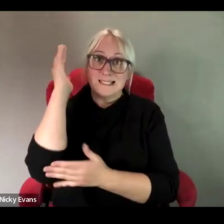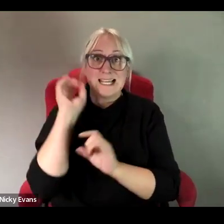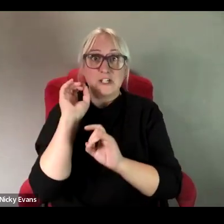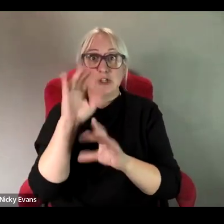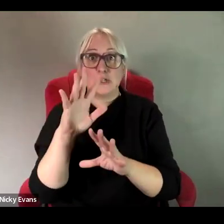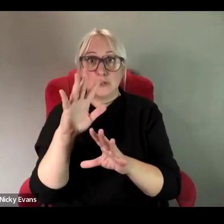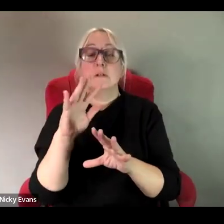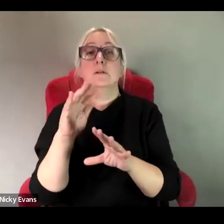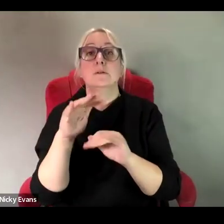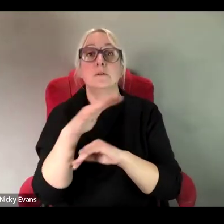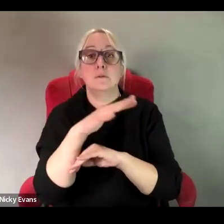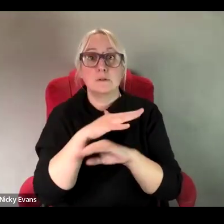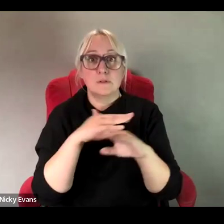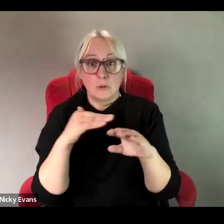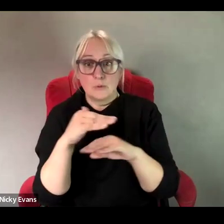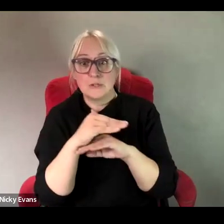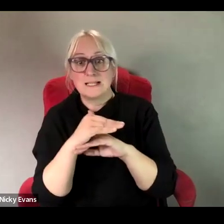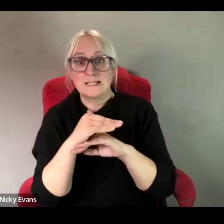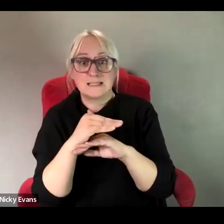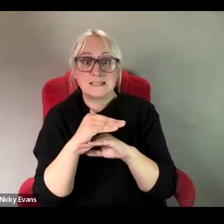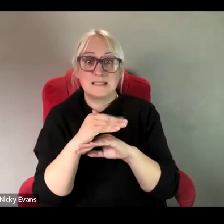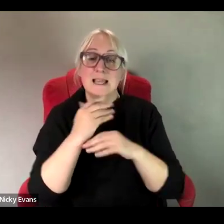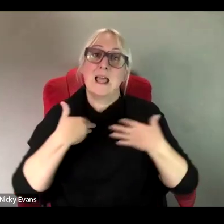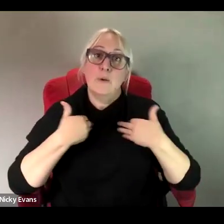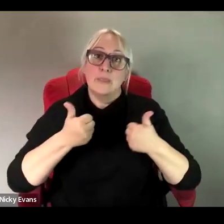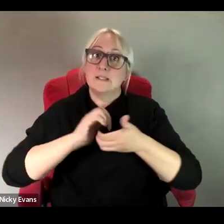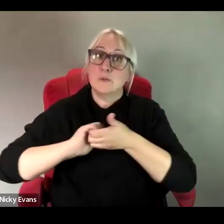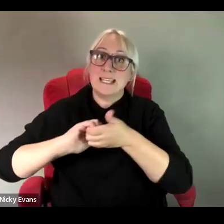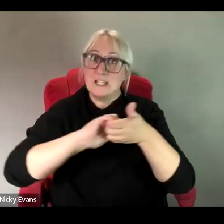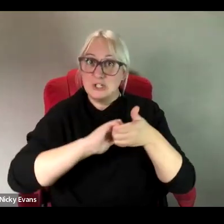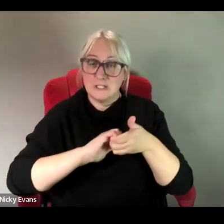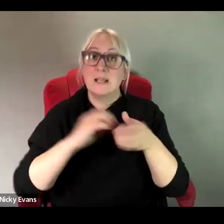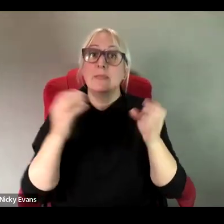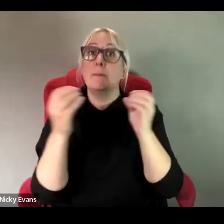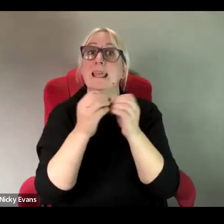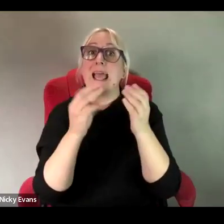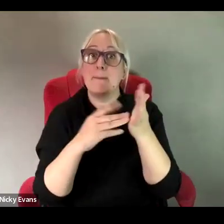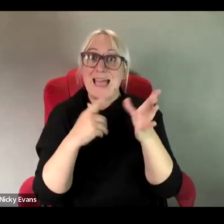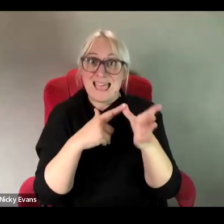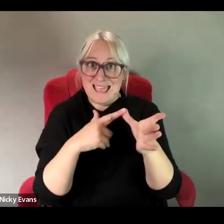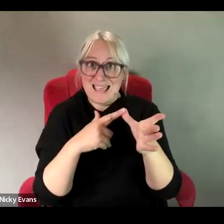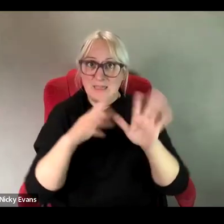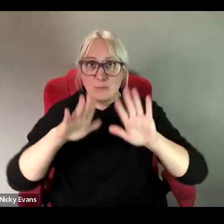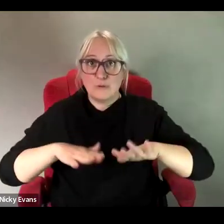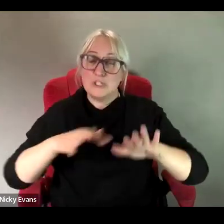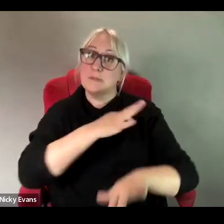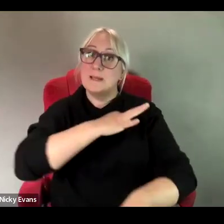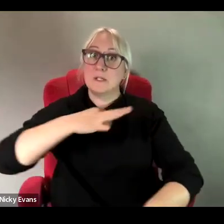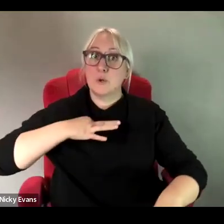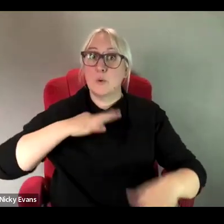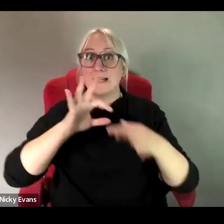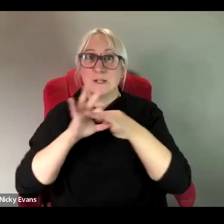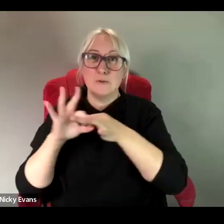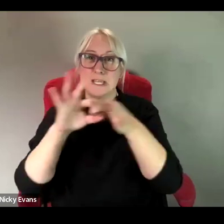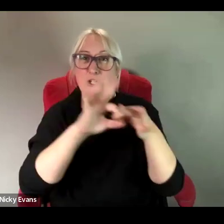who are affiliated to the Labour Party. We need to, the BMA, British Medical Association, have flip-flopped